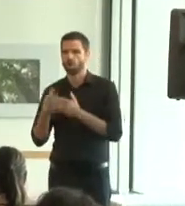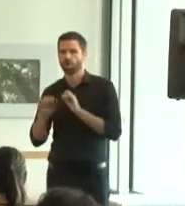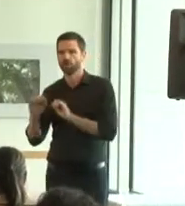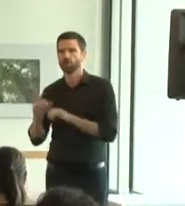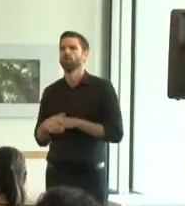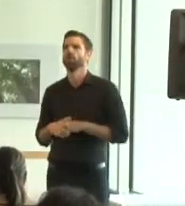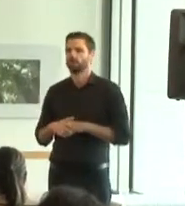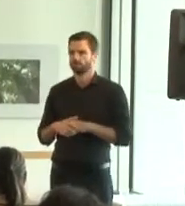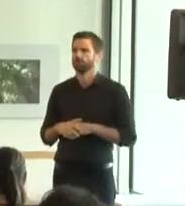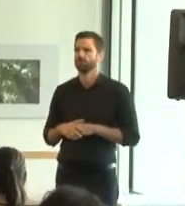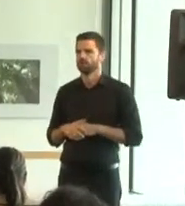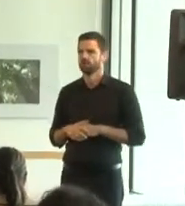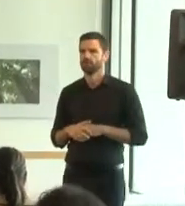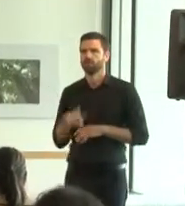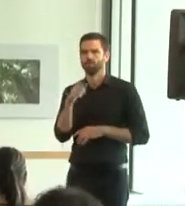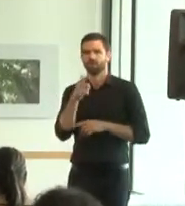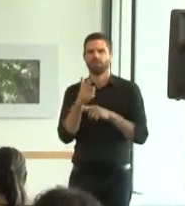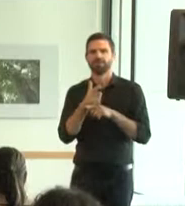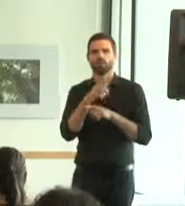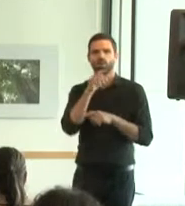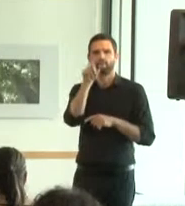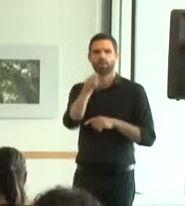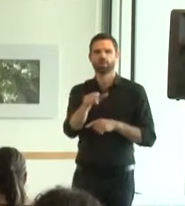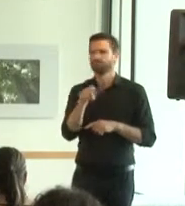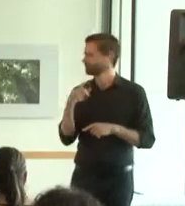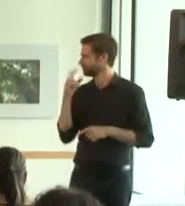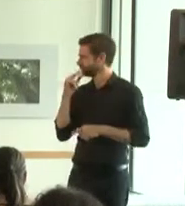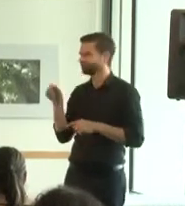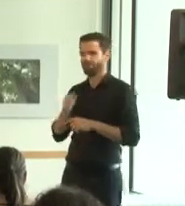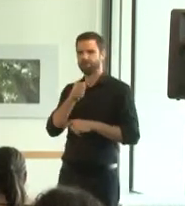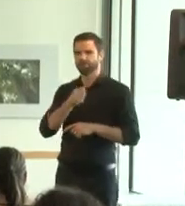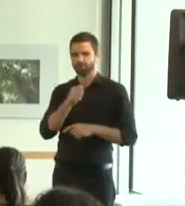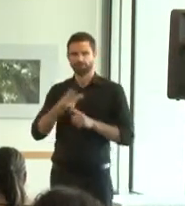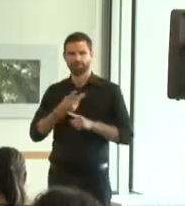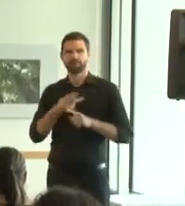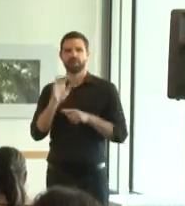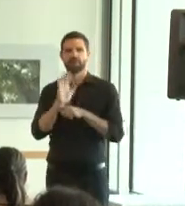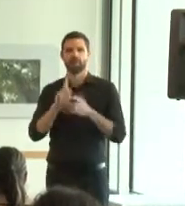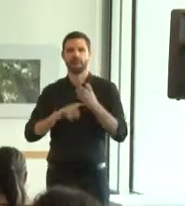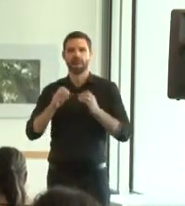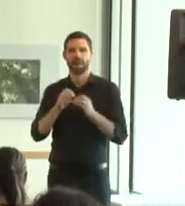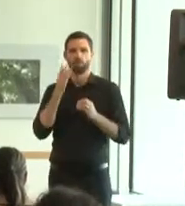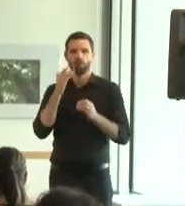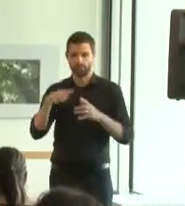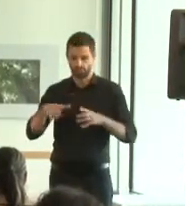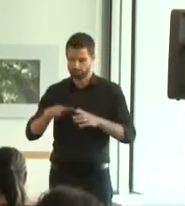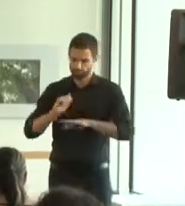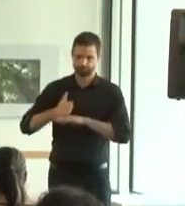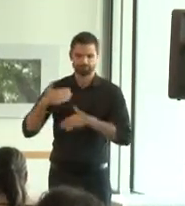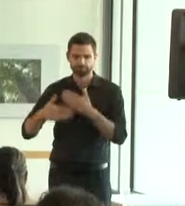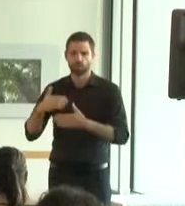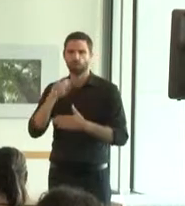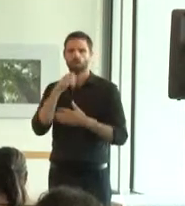So for the benefits of our video colleague at the back, the question was, is the film lab, once we get hold of it, going to be taking